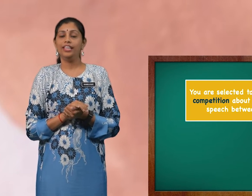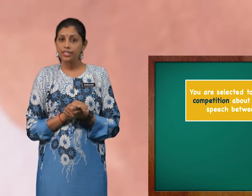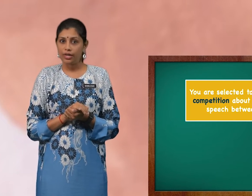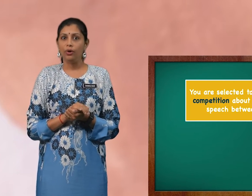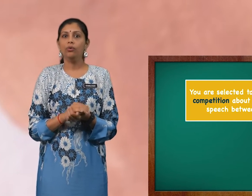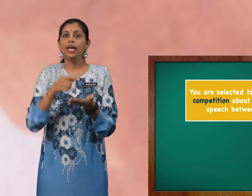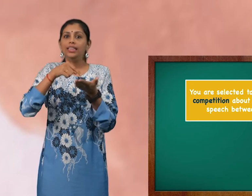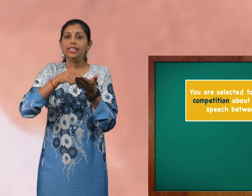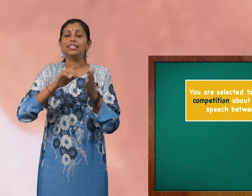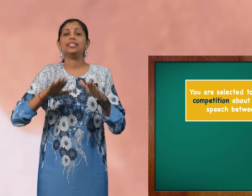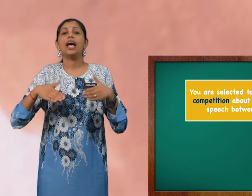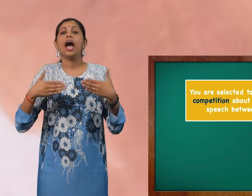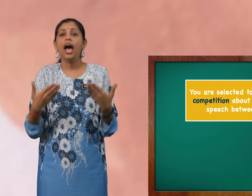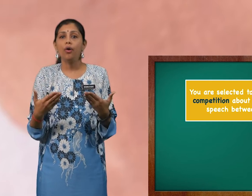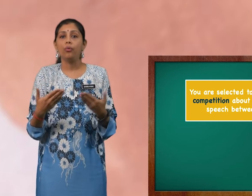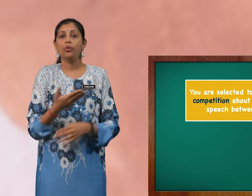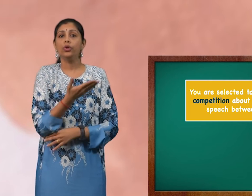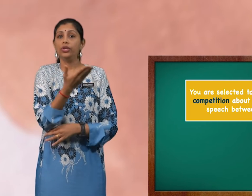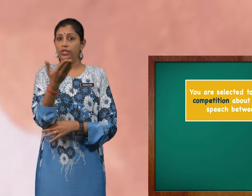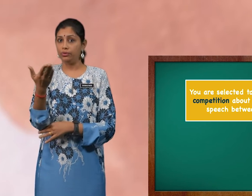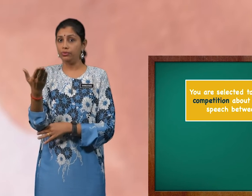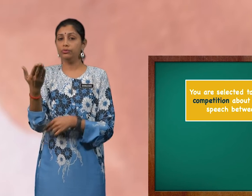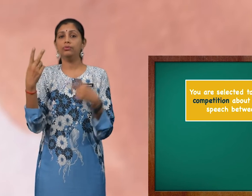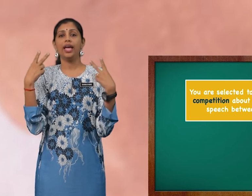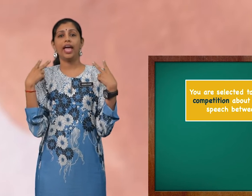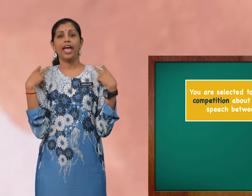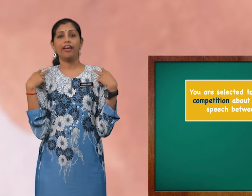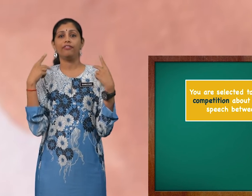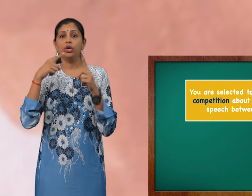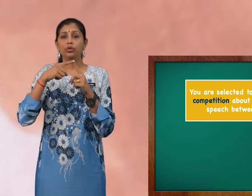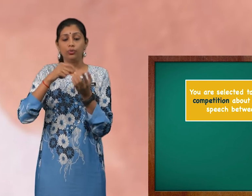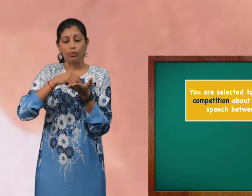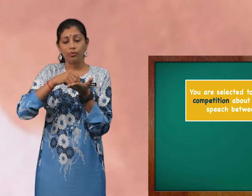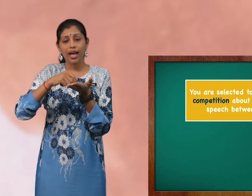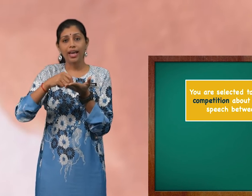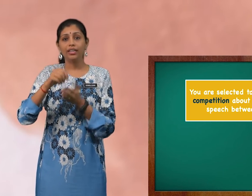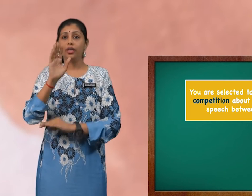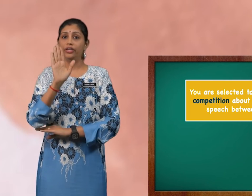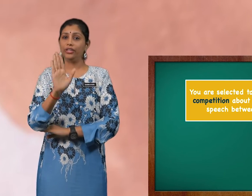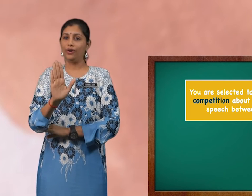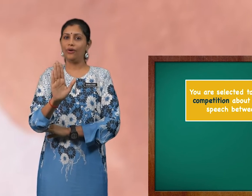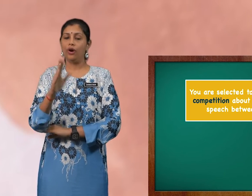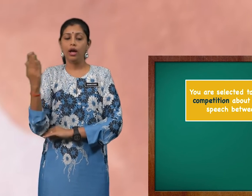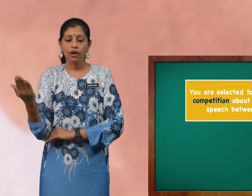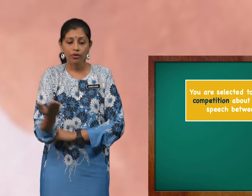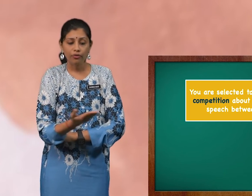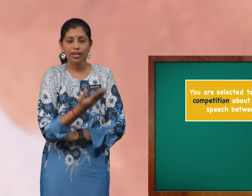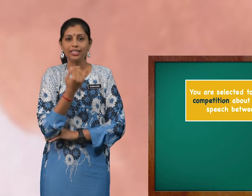So this is how you have to write your